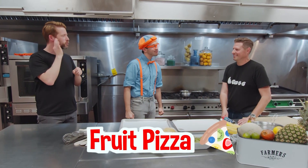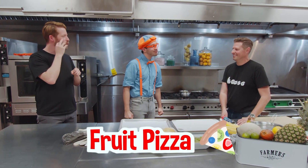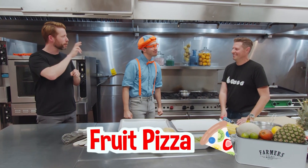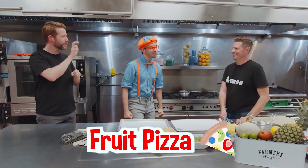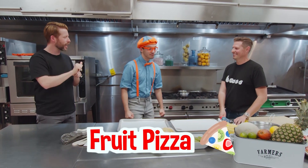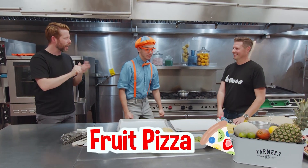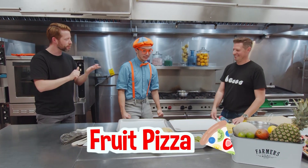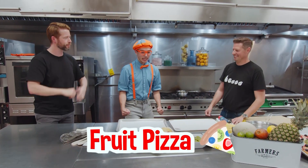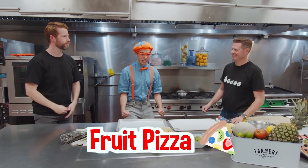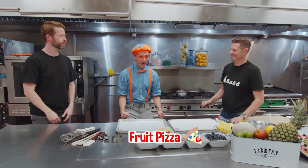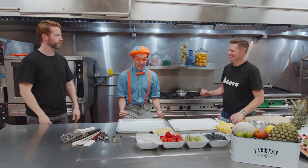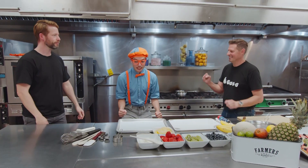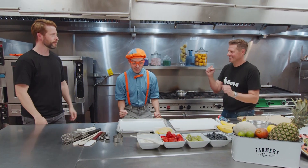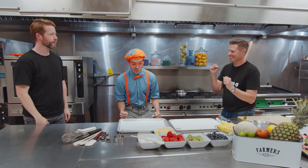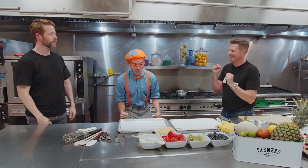Hmm!